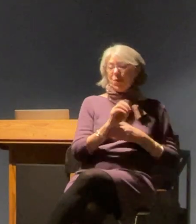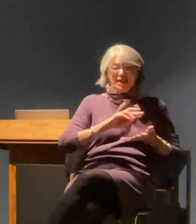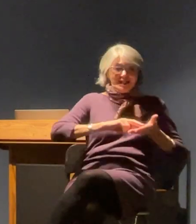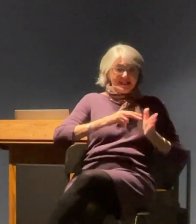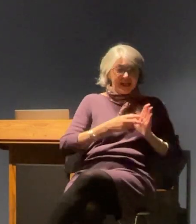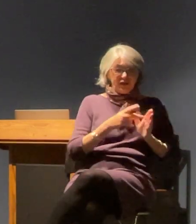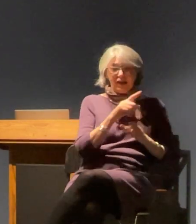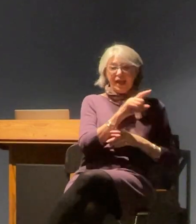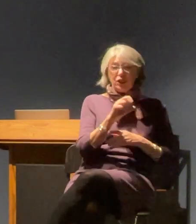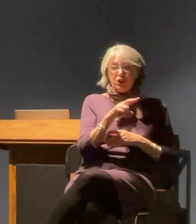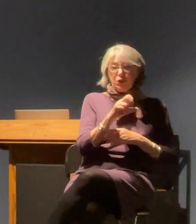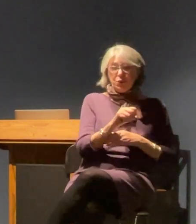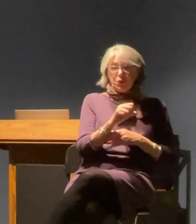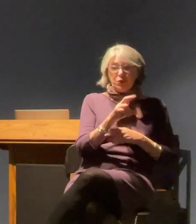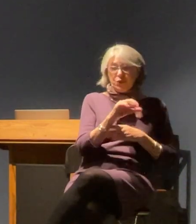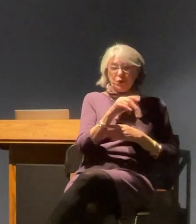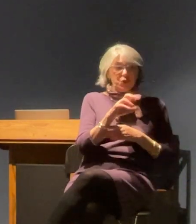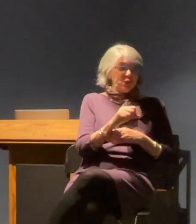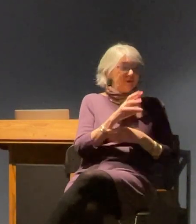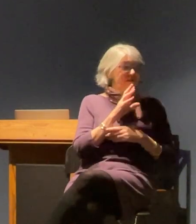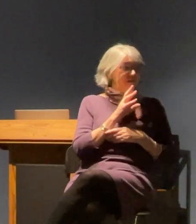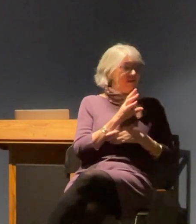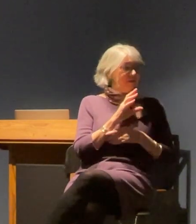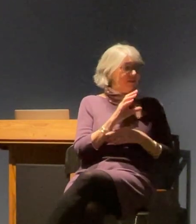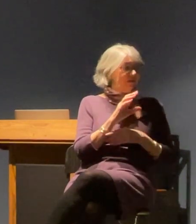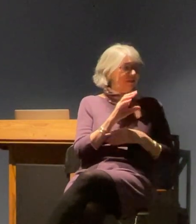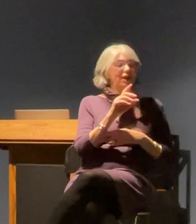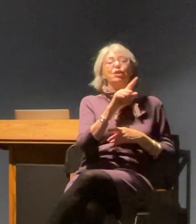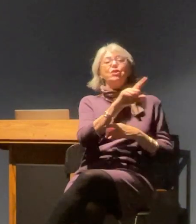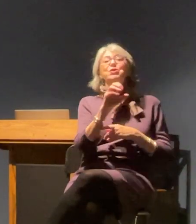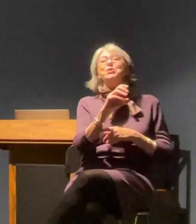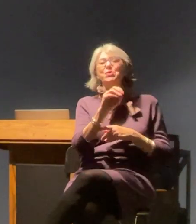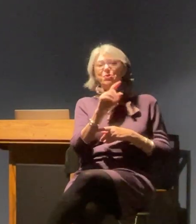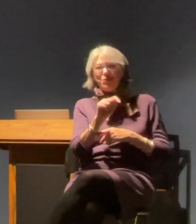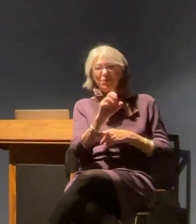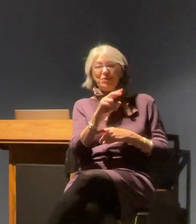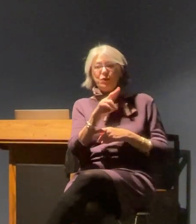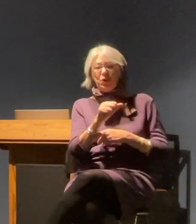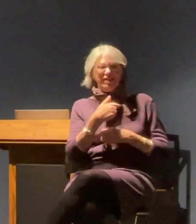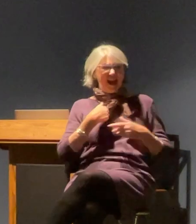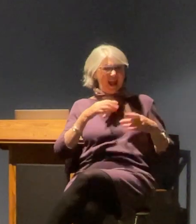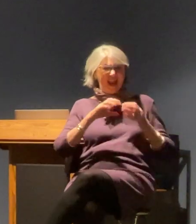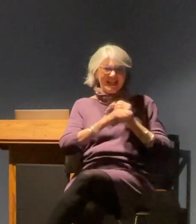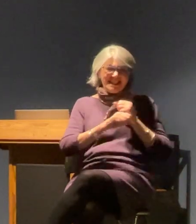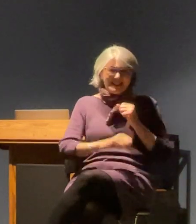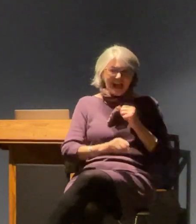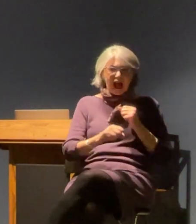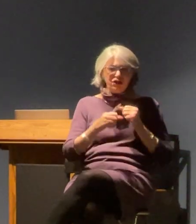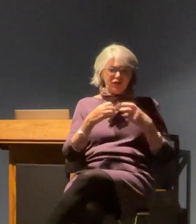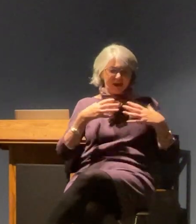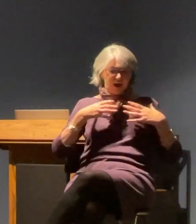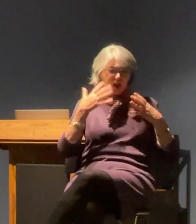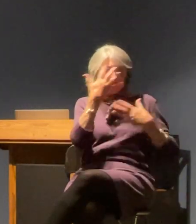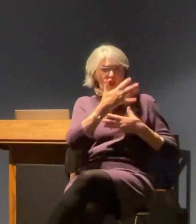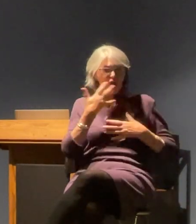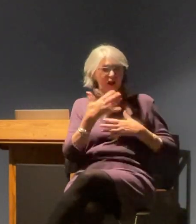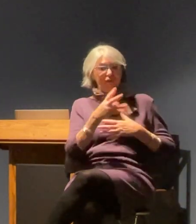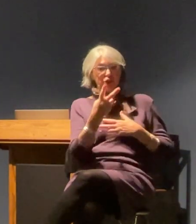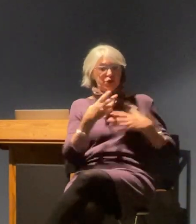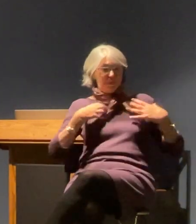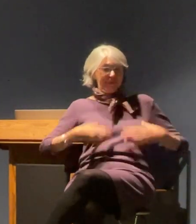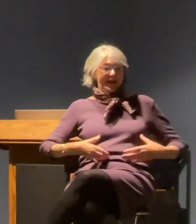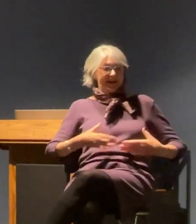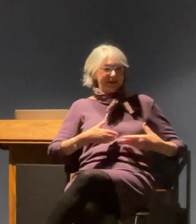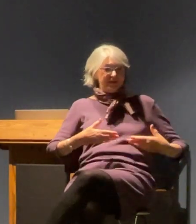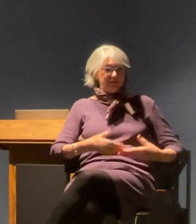like the zoot suit, speaking to white culture, and intentionally defy it. It was an exaggerated look of a two-piece suit, but that was intentional. We've seen that